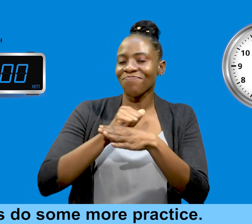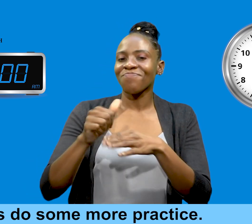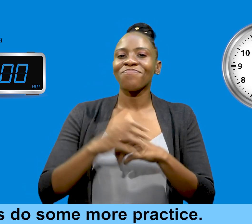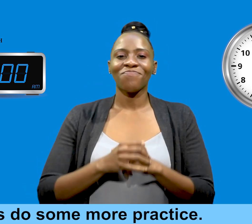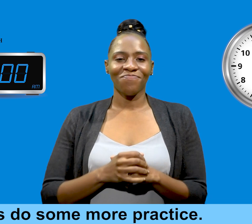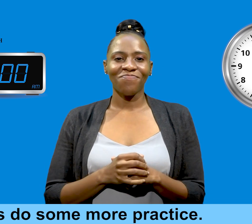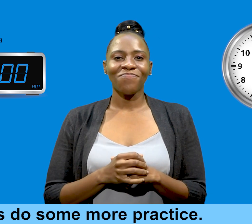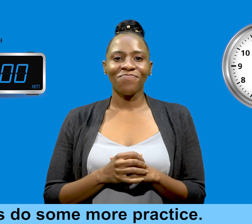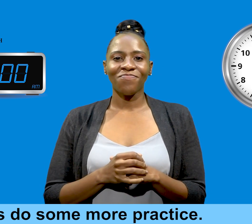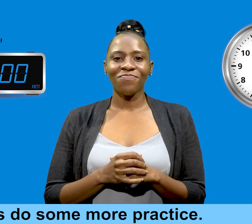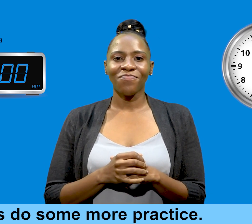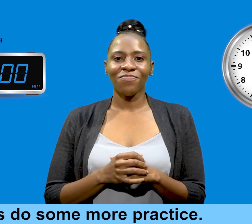Let's do some more practice.